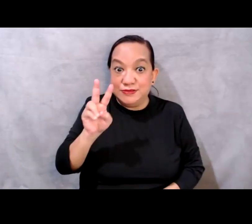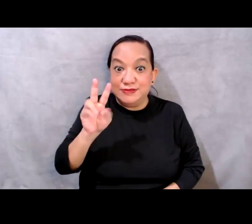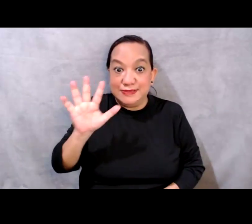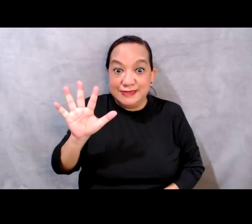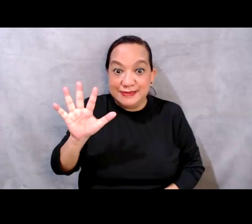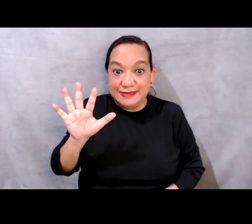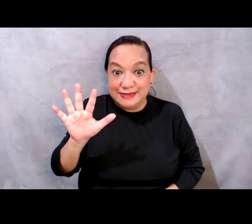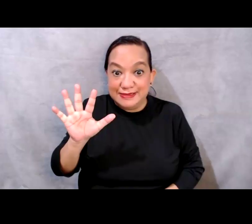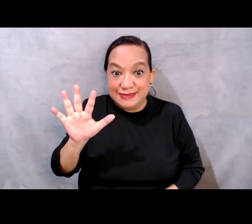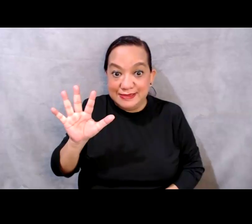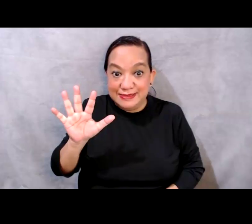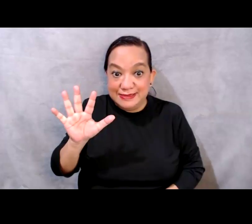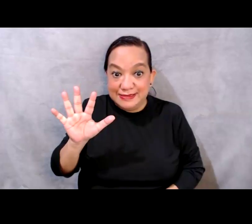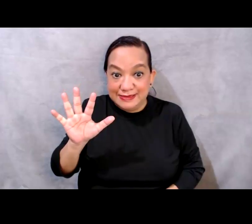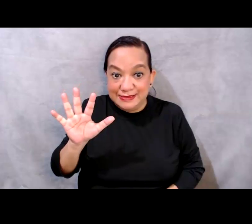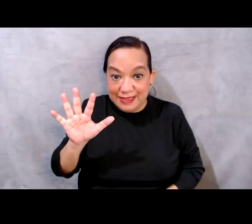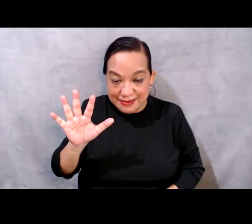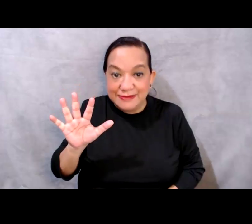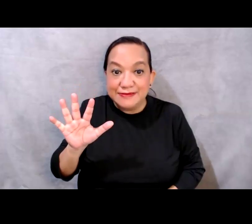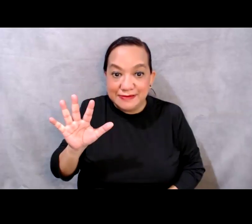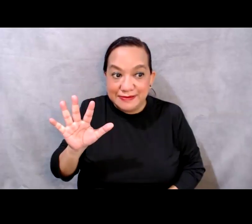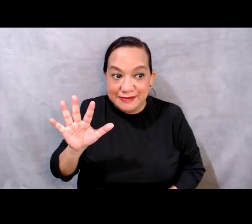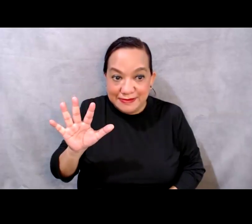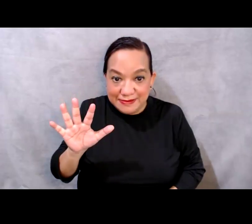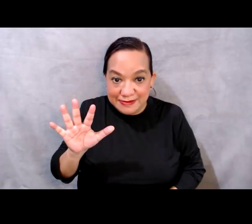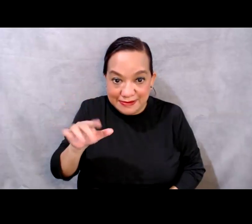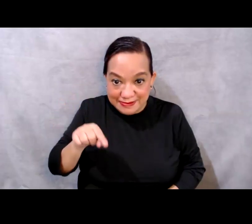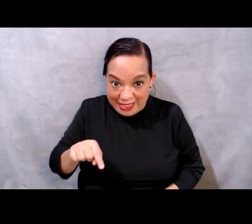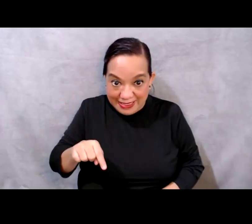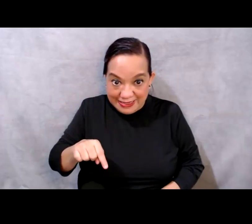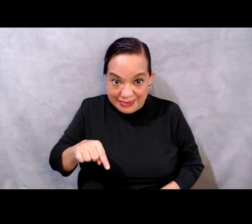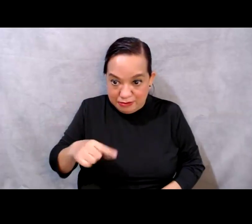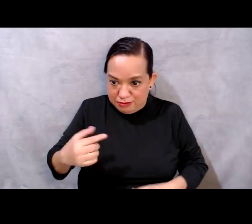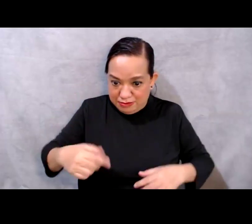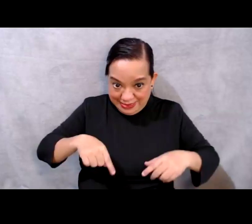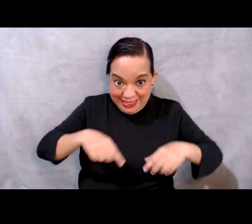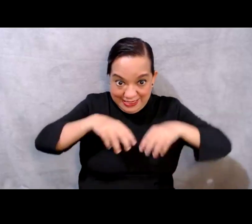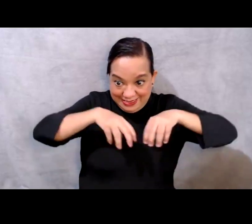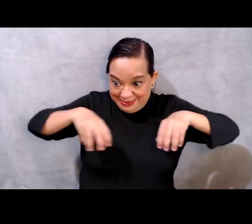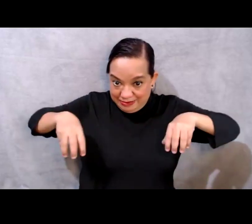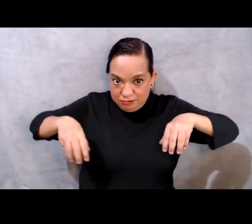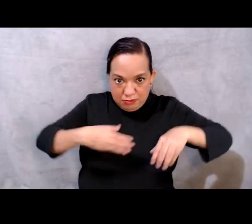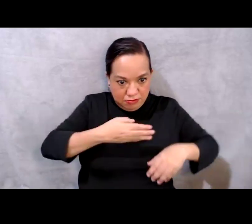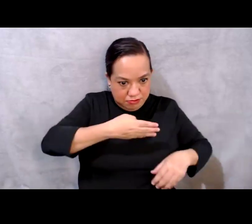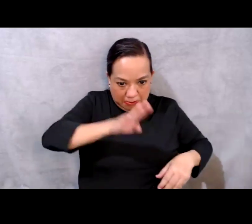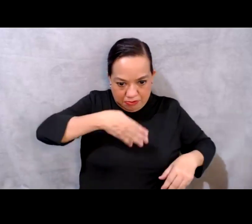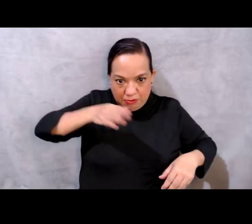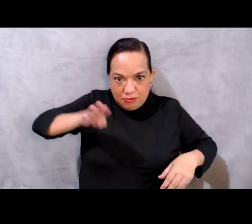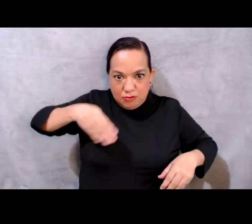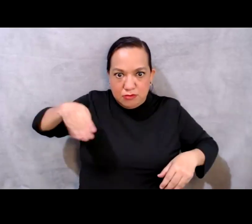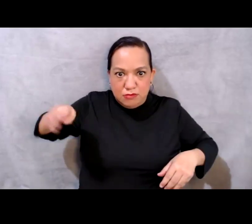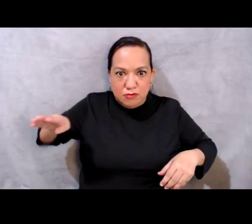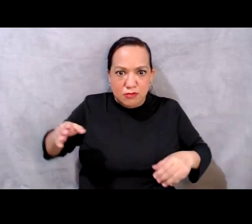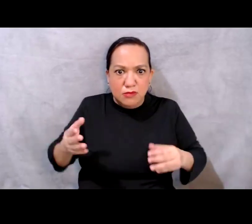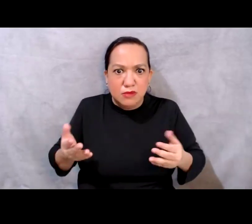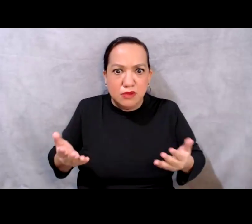to re-establish their shops. Malathi tried, because she's a fighter. She came back, but she was shooed away